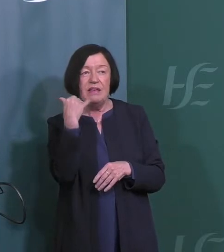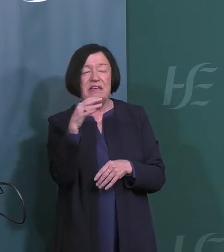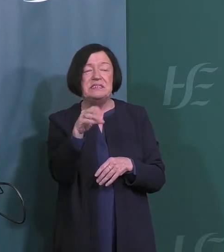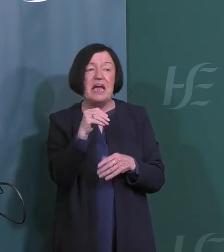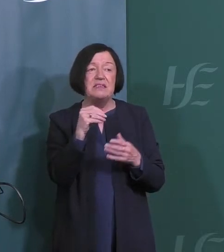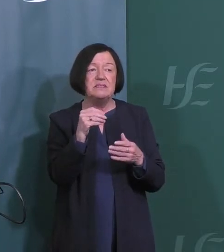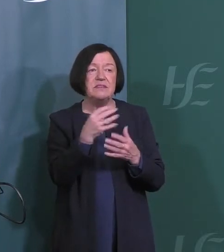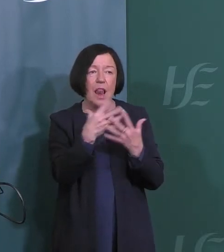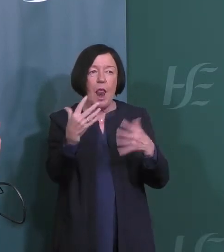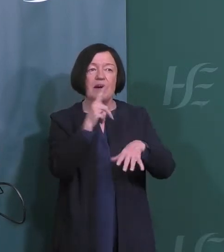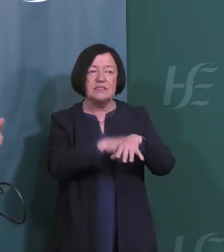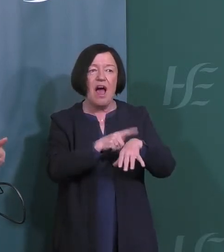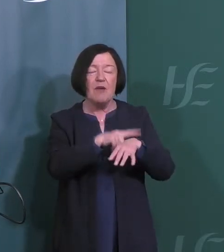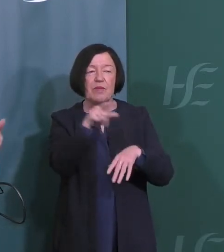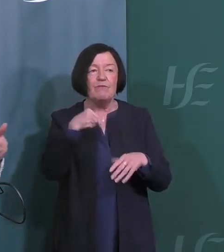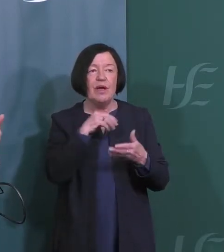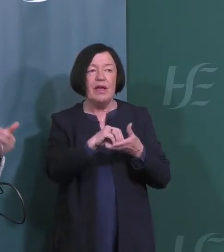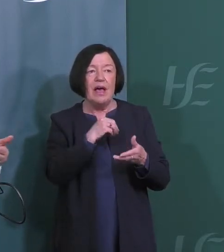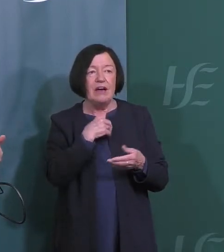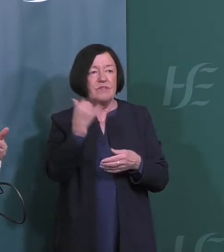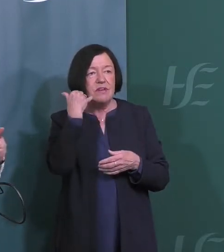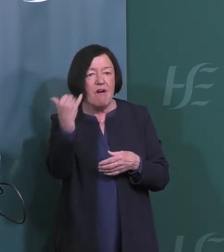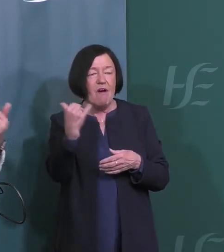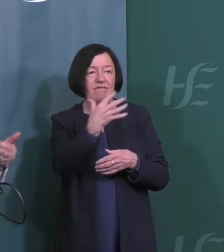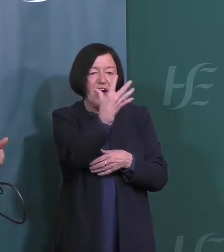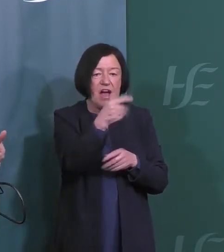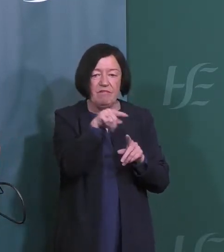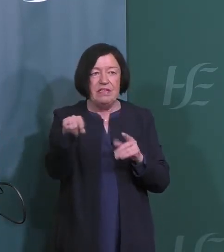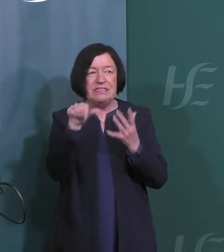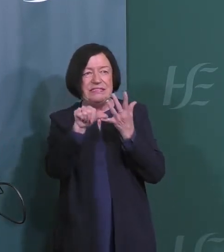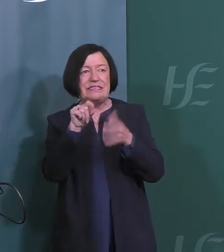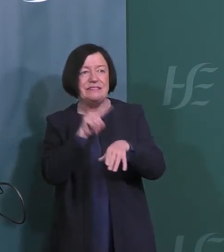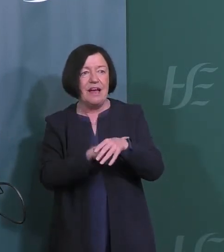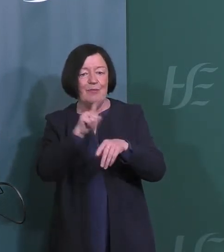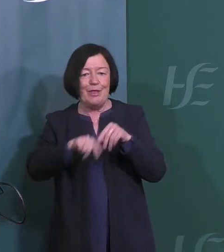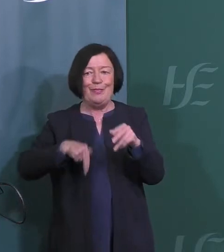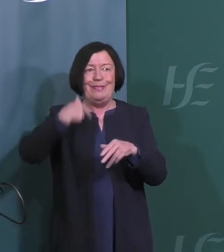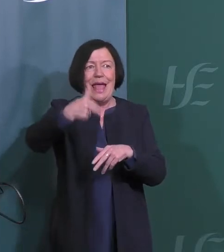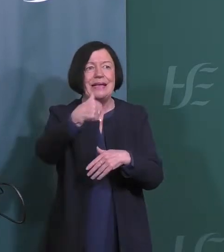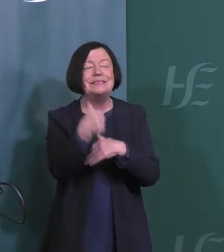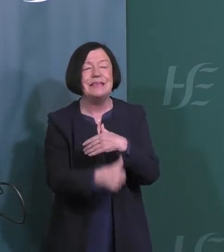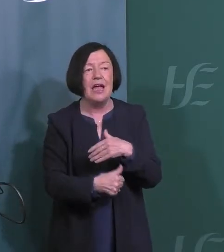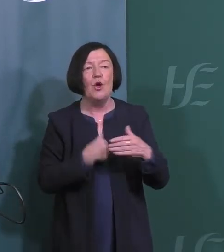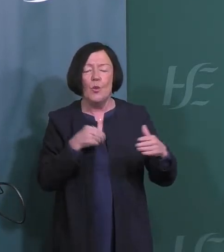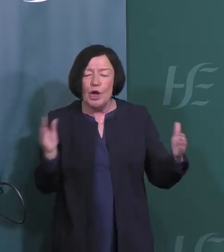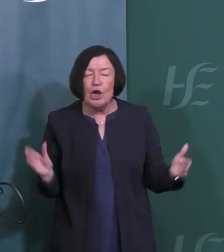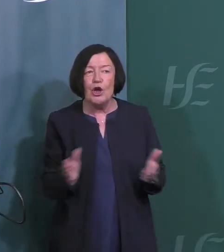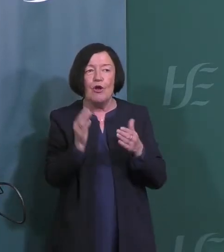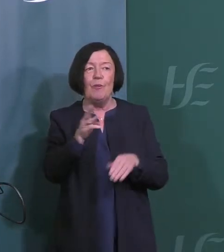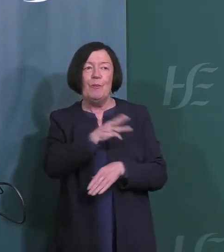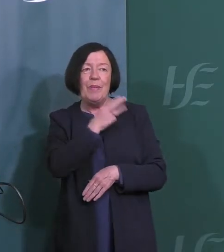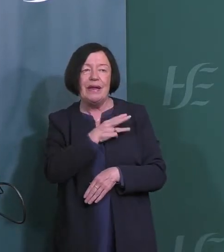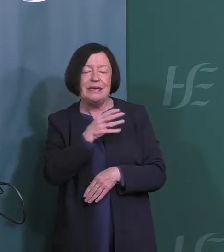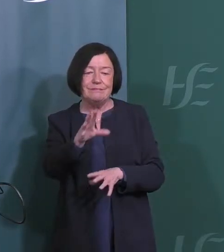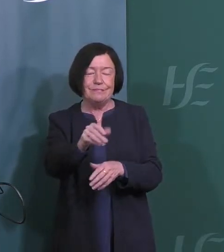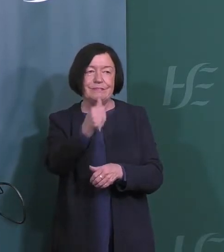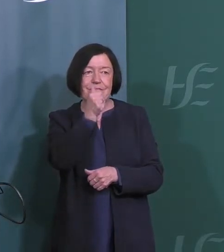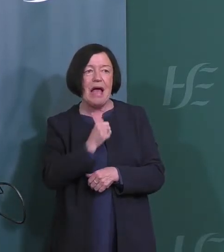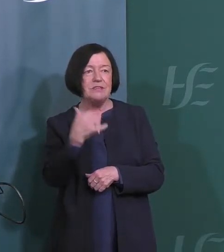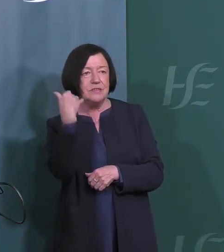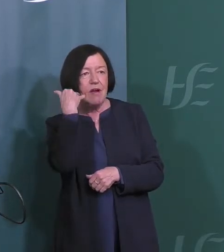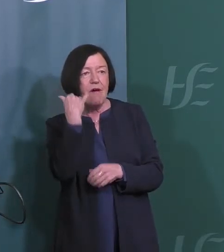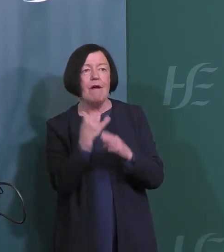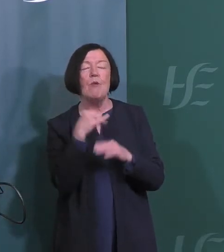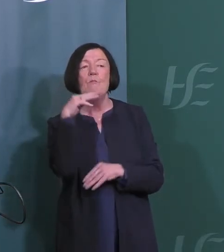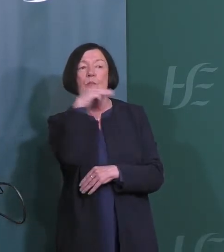takes a lot of time for us if we have to call 5-6 times and then run into the next day. So we do encourage people, please take that call. It's an important